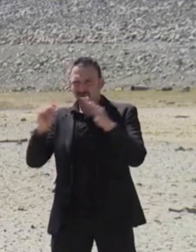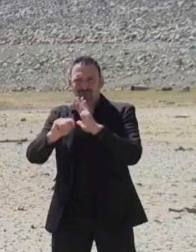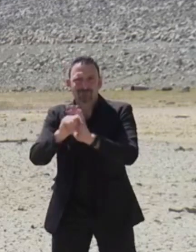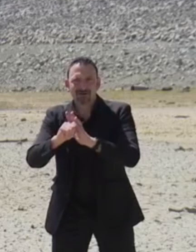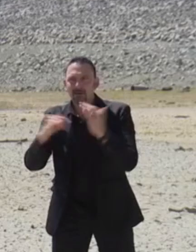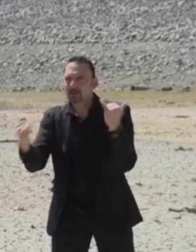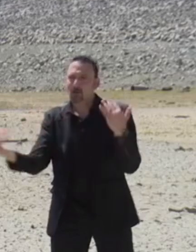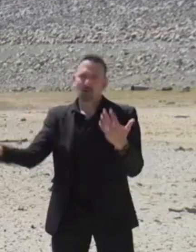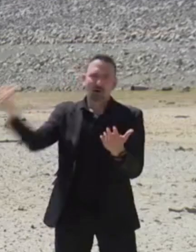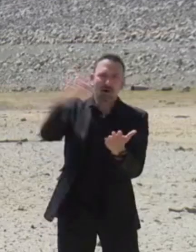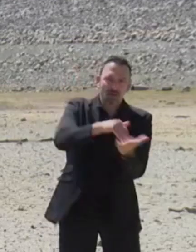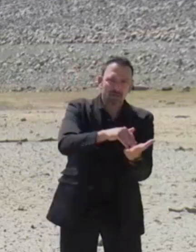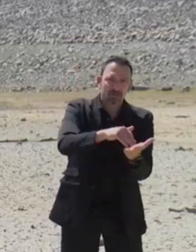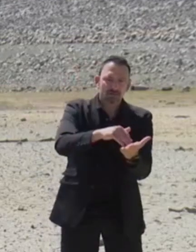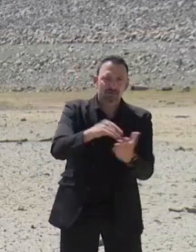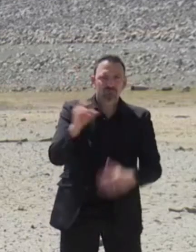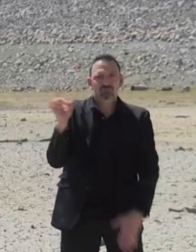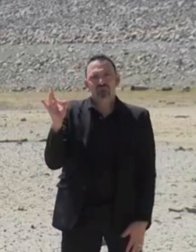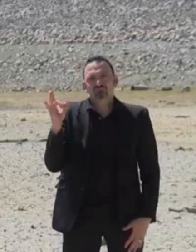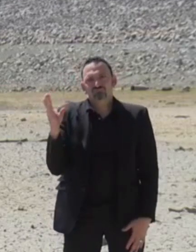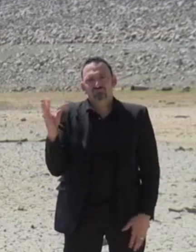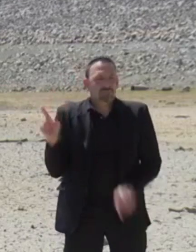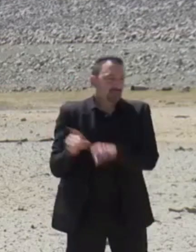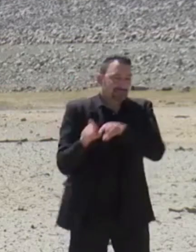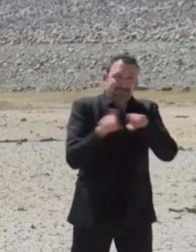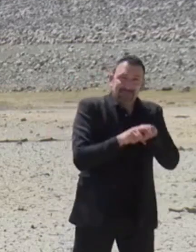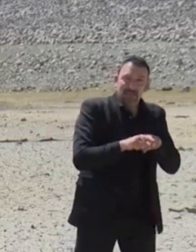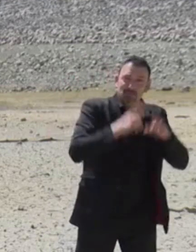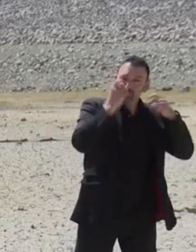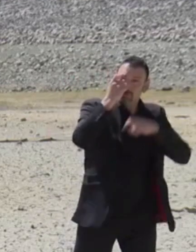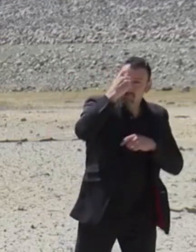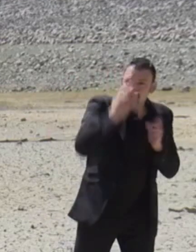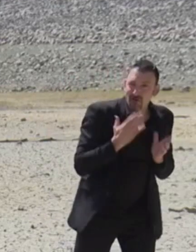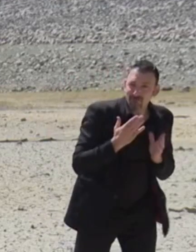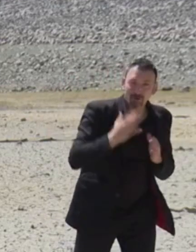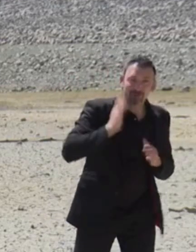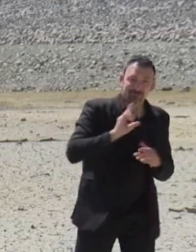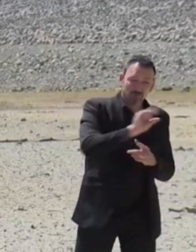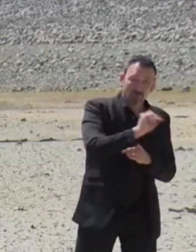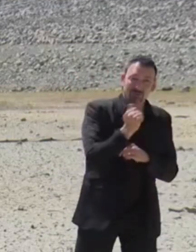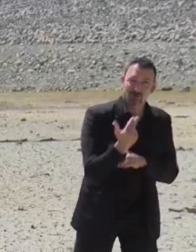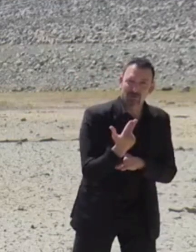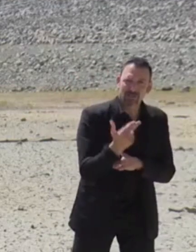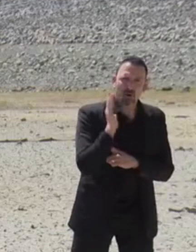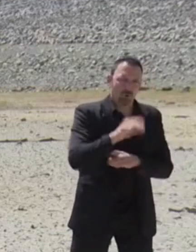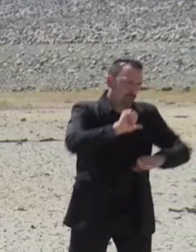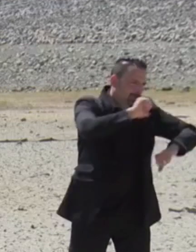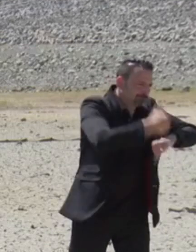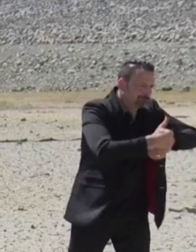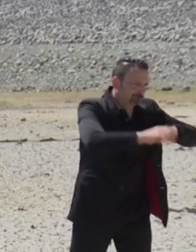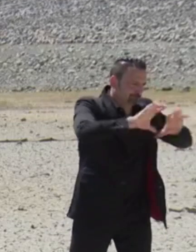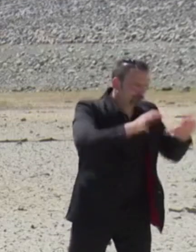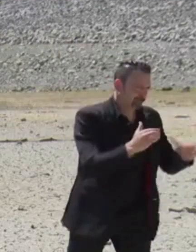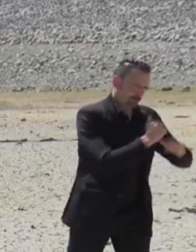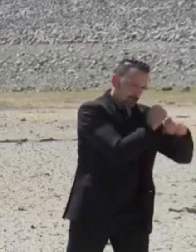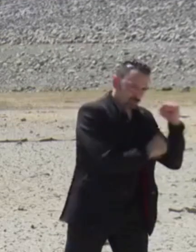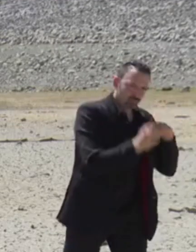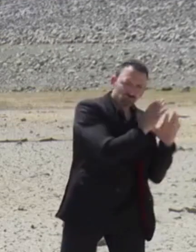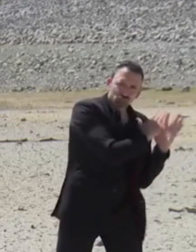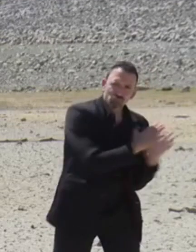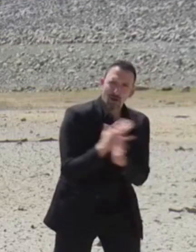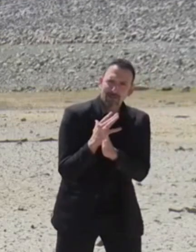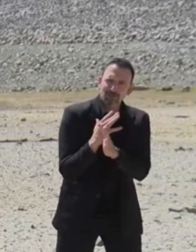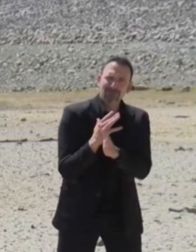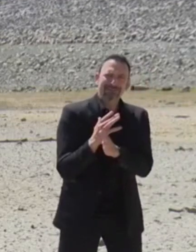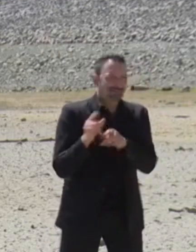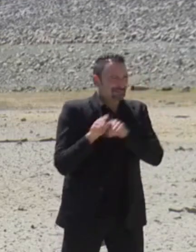to these drought conditions. As the governor did in 2013, we'll be organizing a similar strategy on the basis